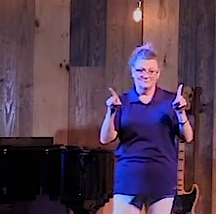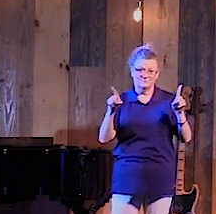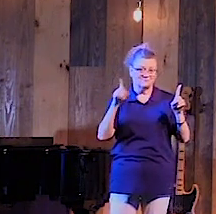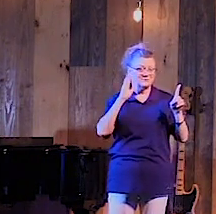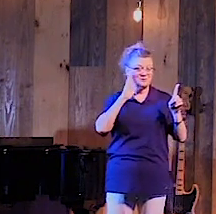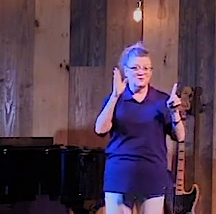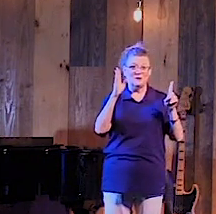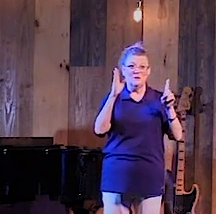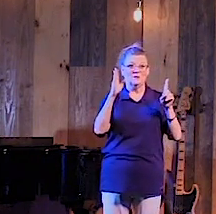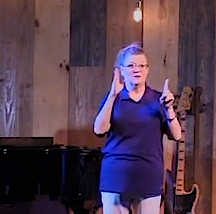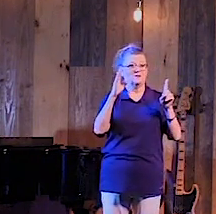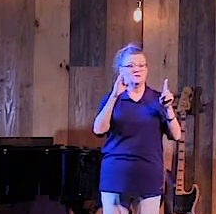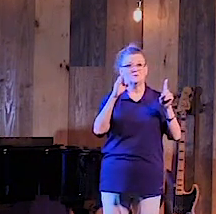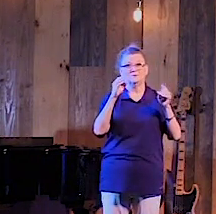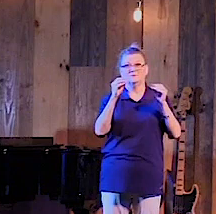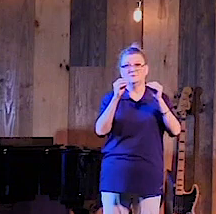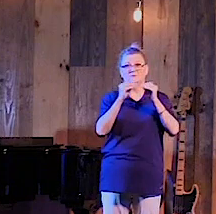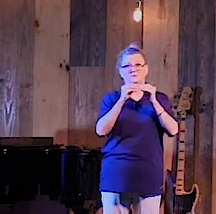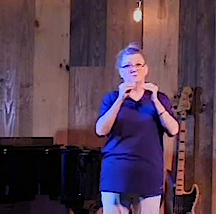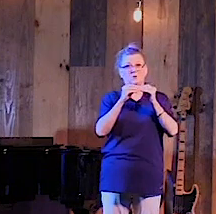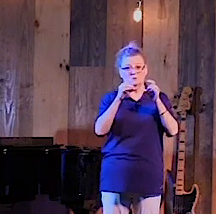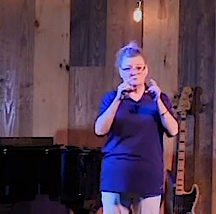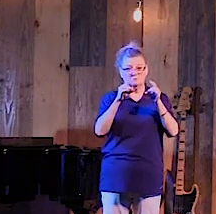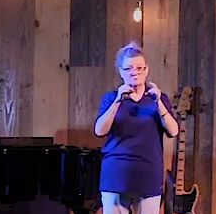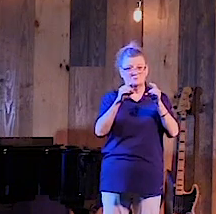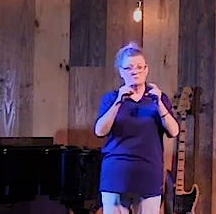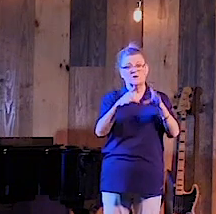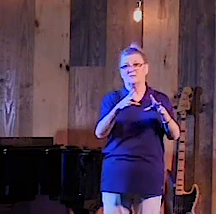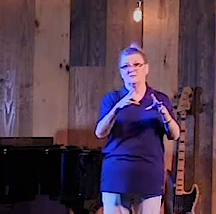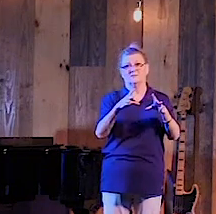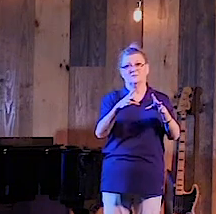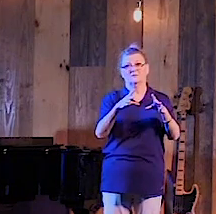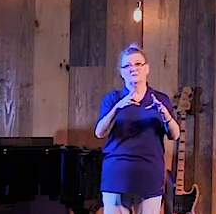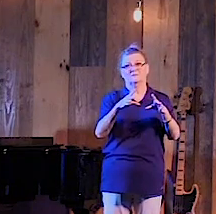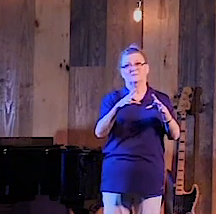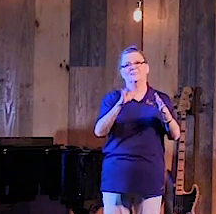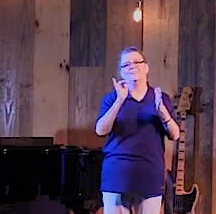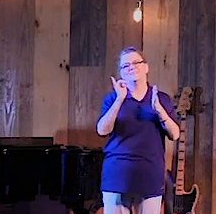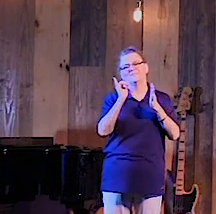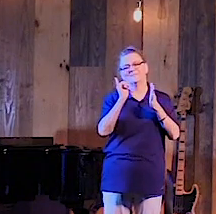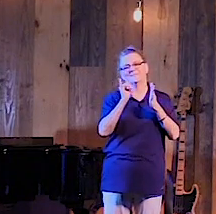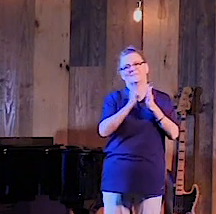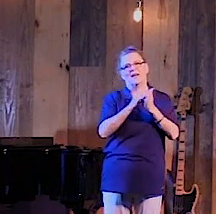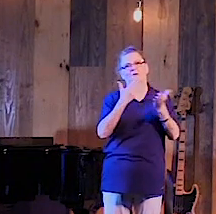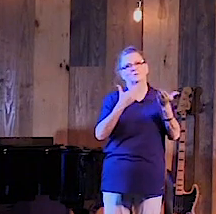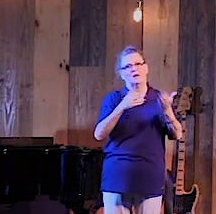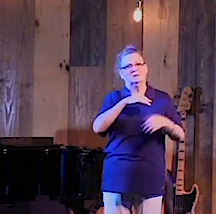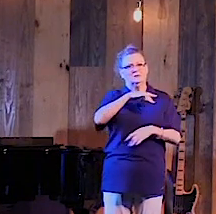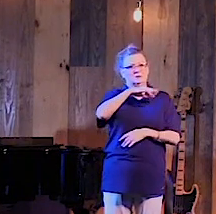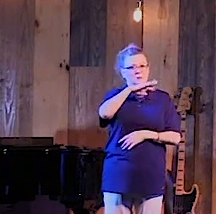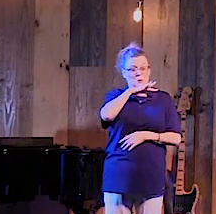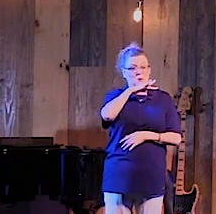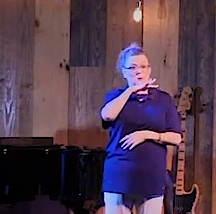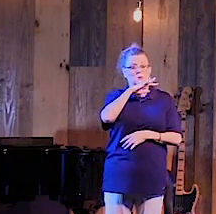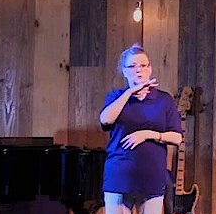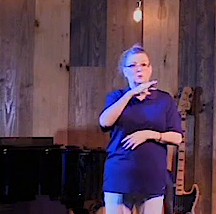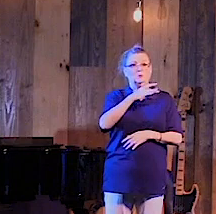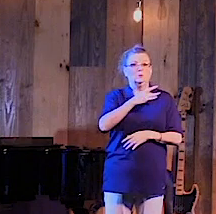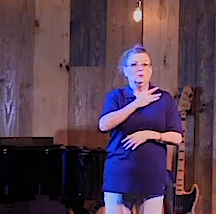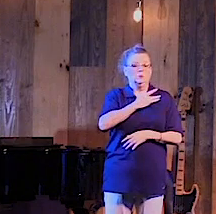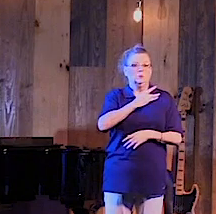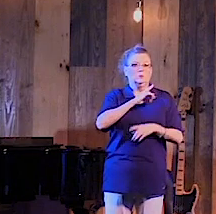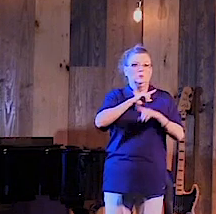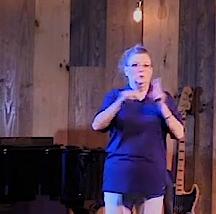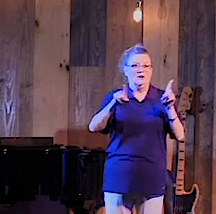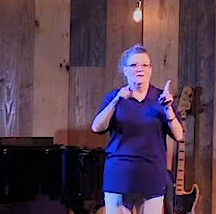stinky state. And I know that illustration may seem vile and nasty. And I'm not trying to gross you out, but I'm telling you that's what